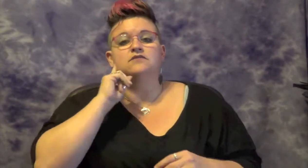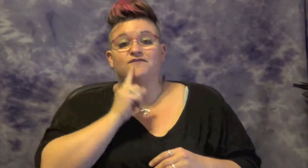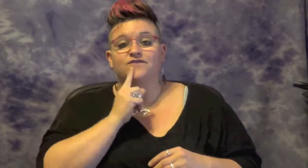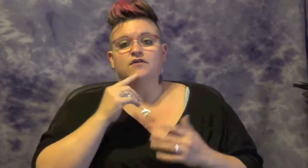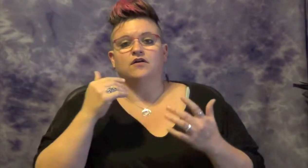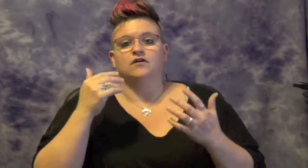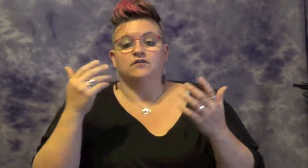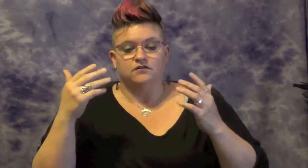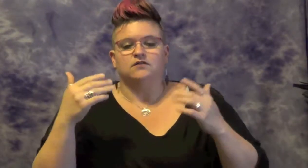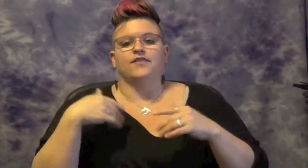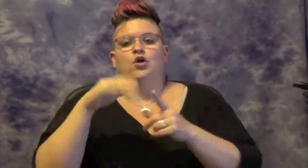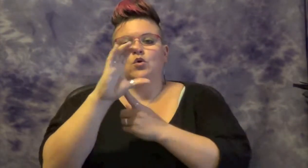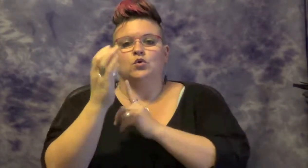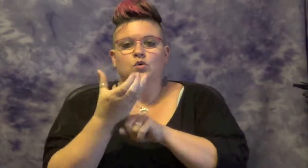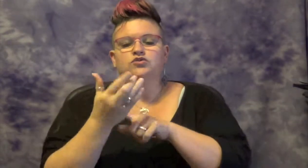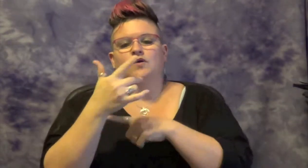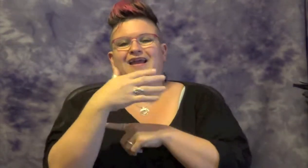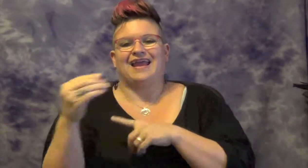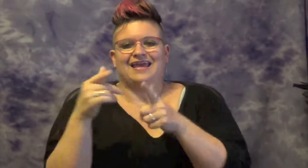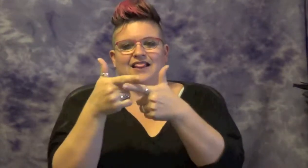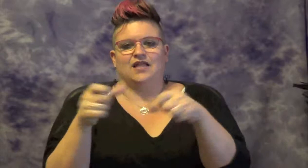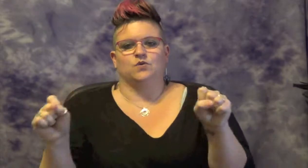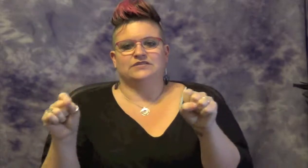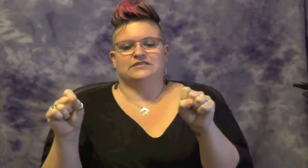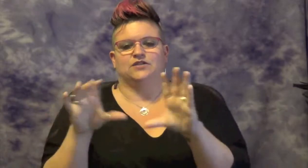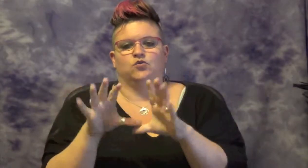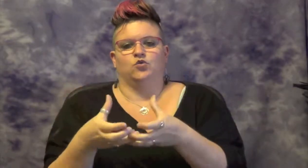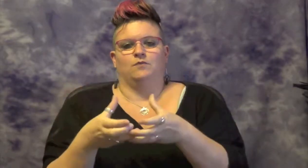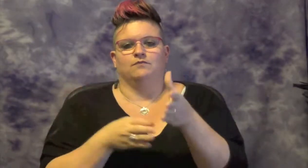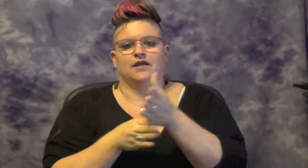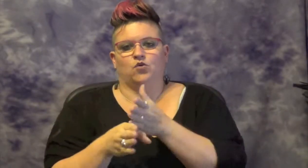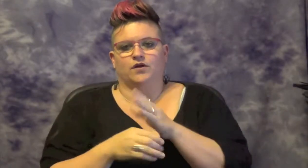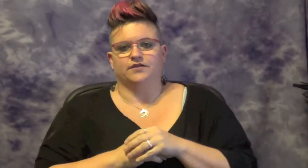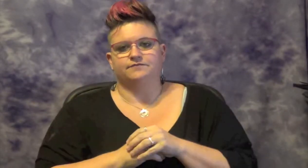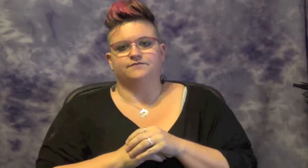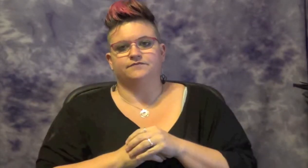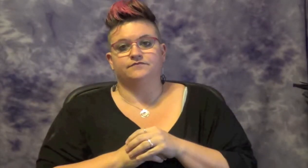Now we understand in the deaf community, we know that it's a cultural and linguistic minority.